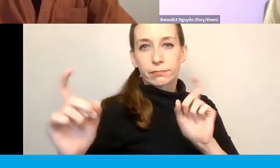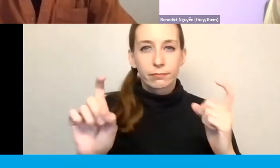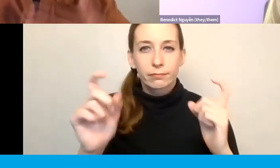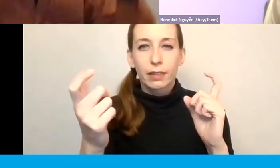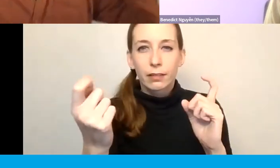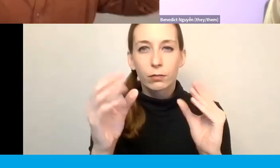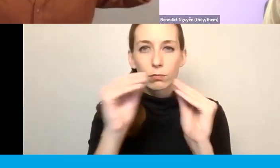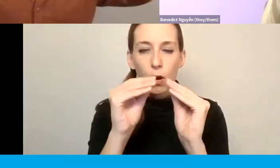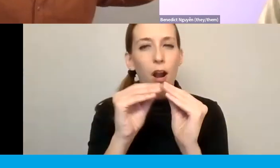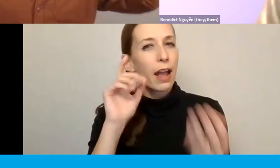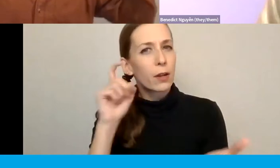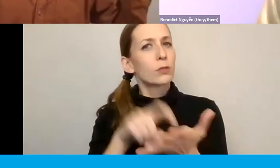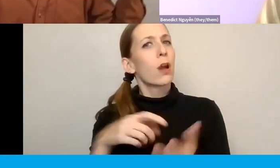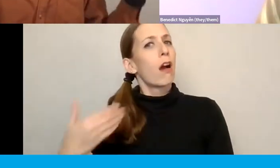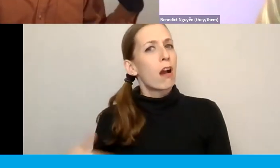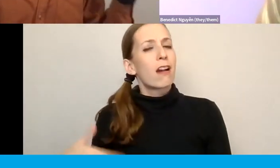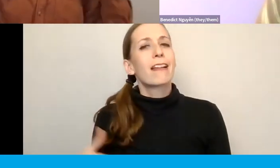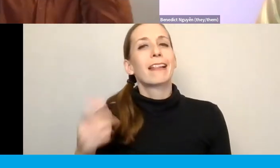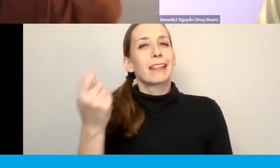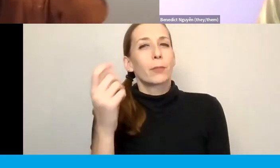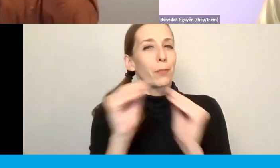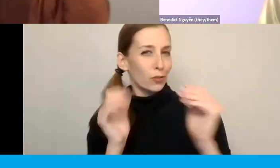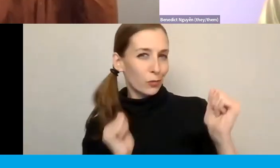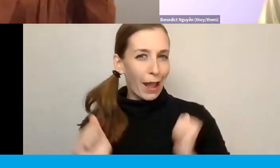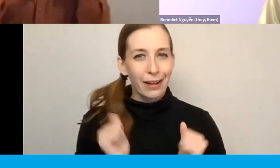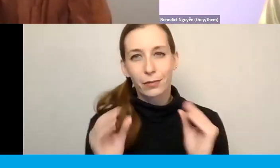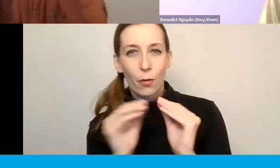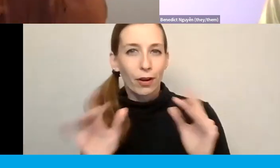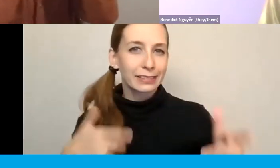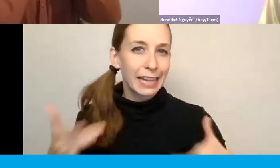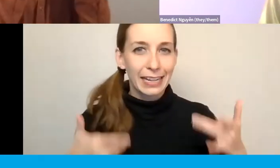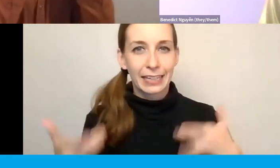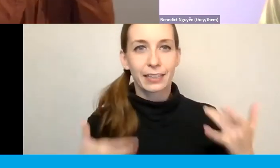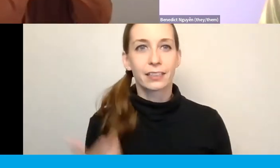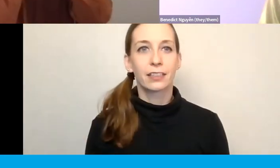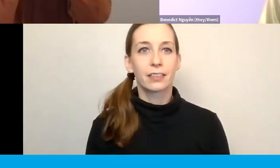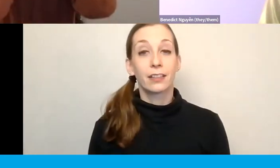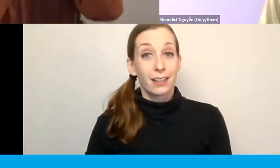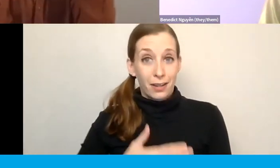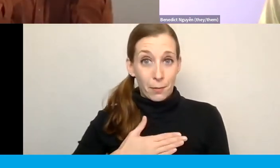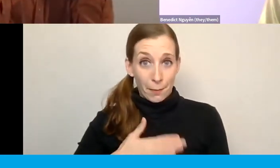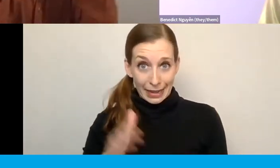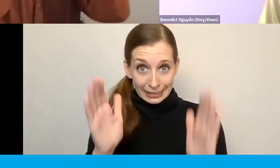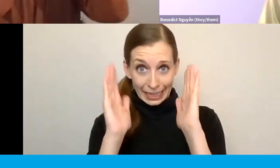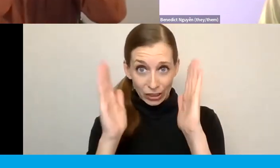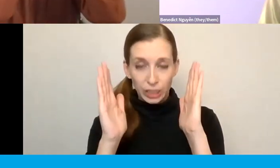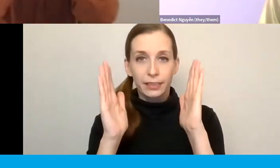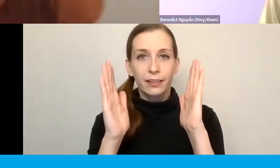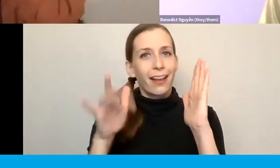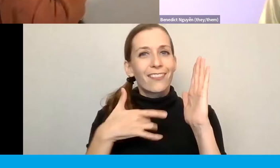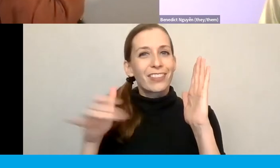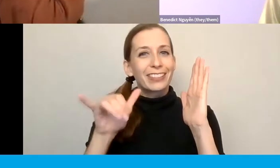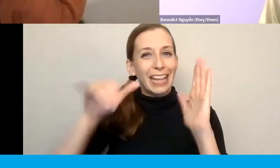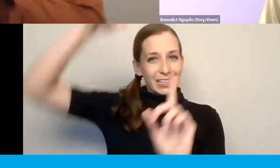know, the thinking was there, but my attention, which for me feels like it's like a spotlight, I